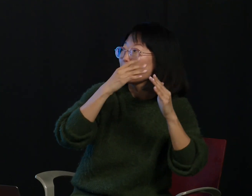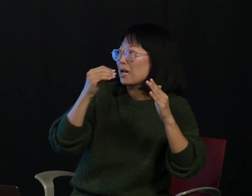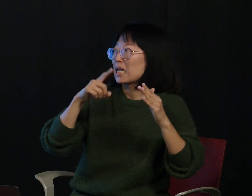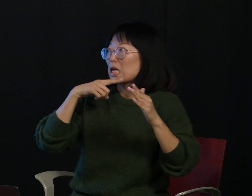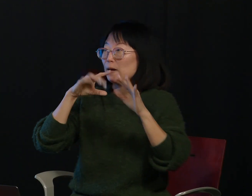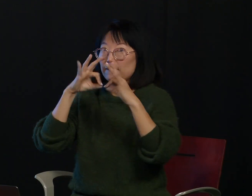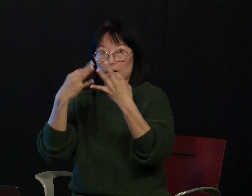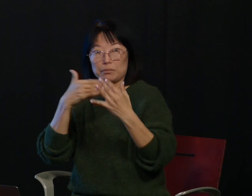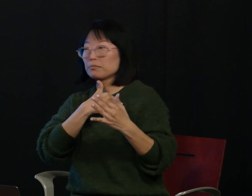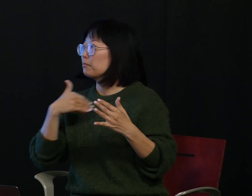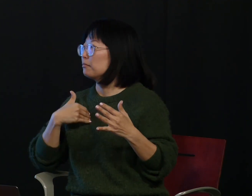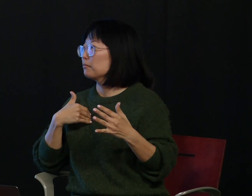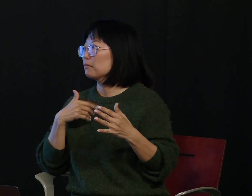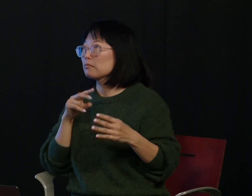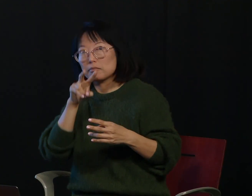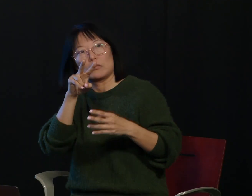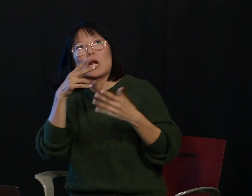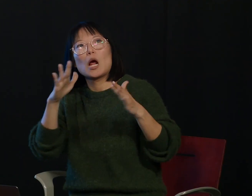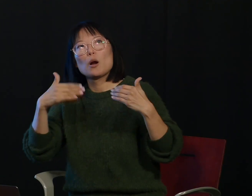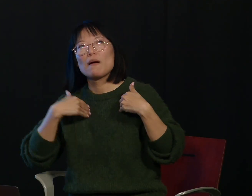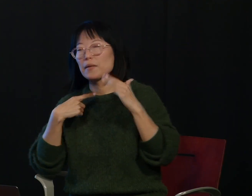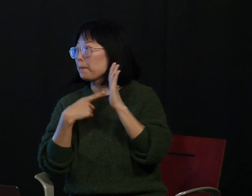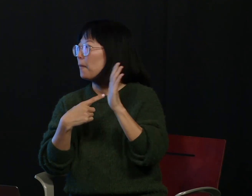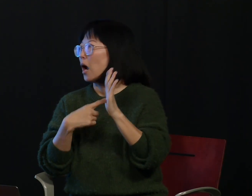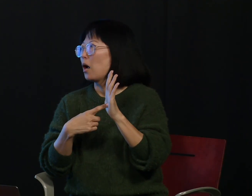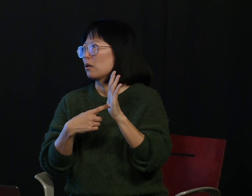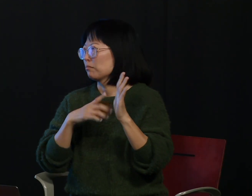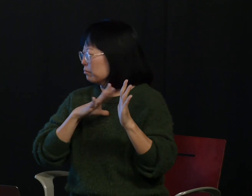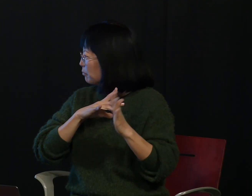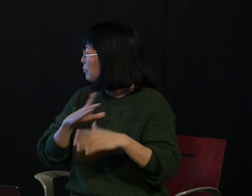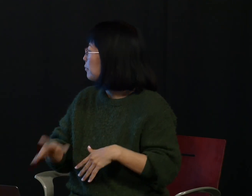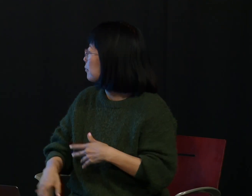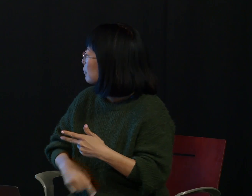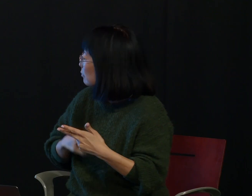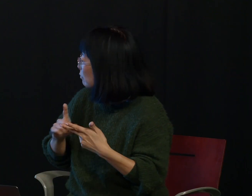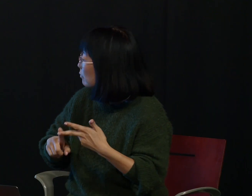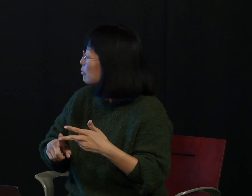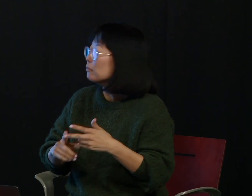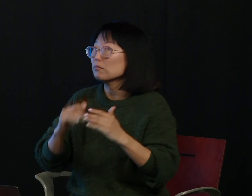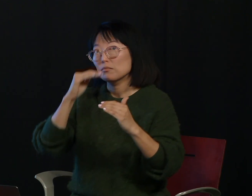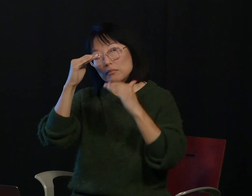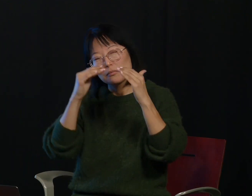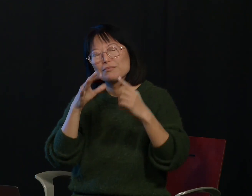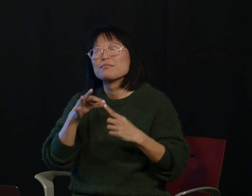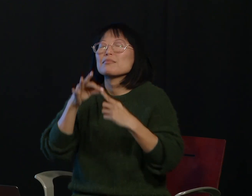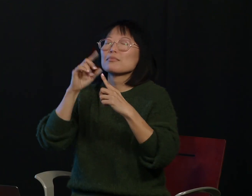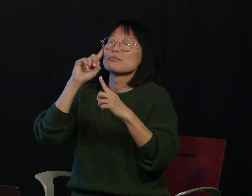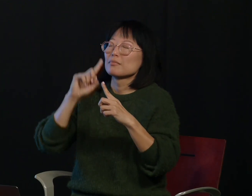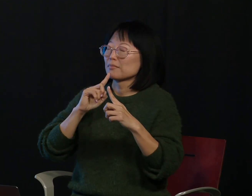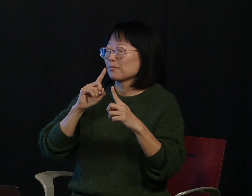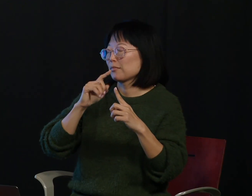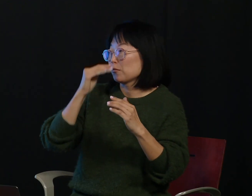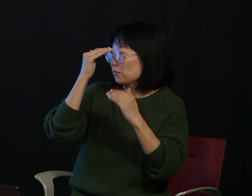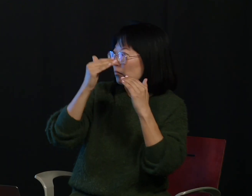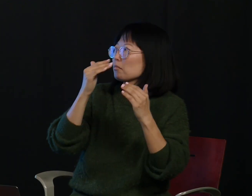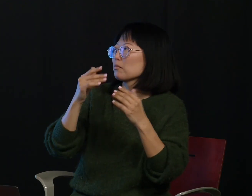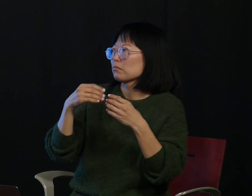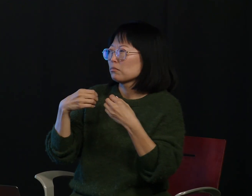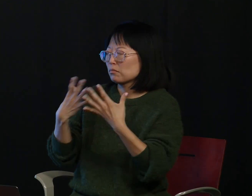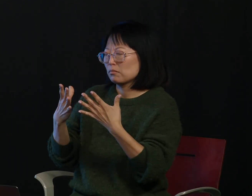adults, hearing family members. They have models and they can see how to communicate. And particularly the deaf adult.